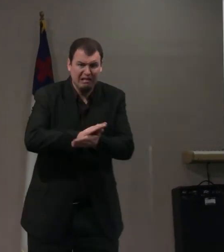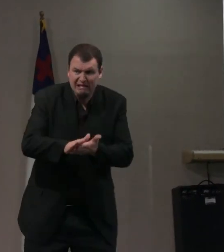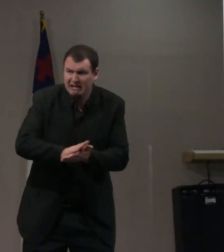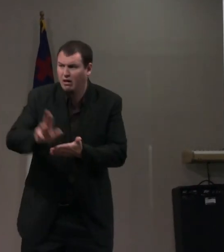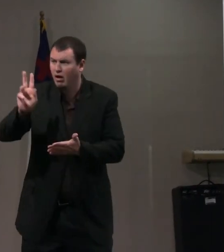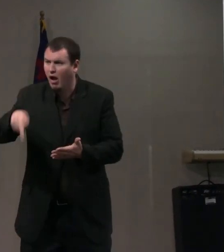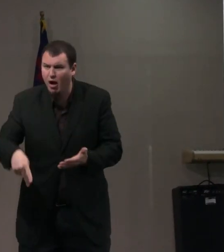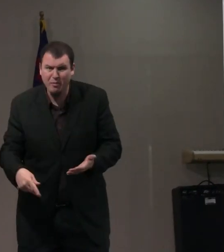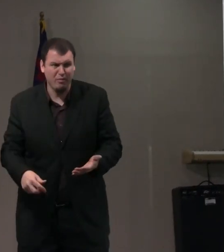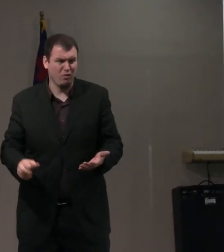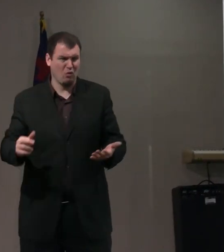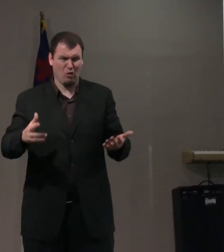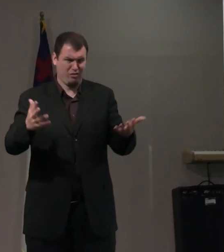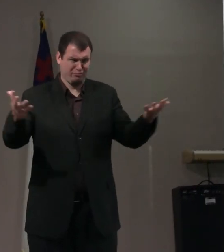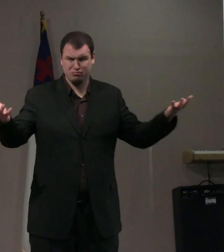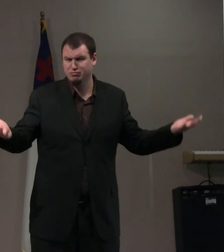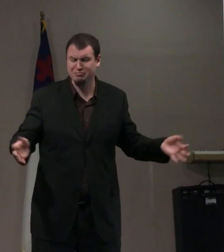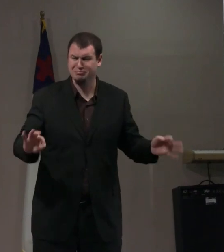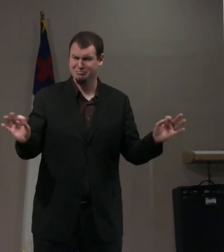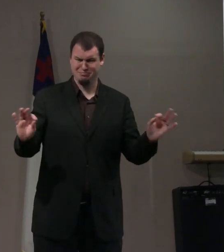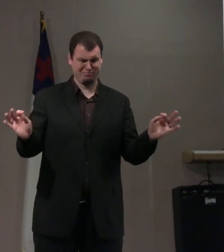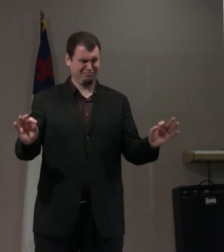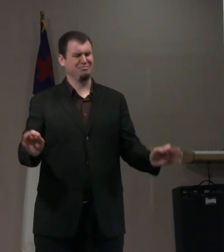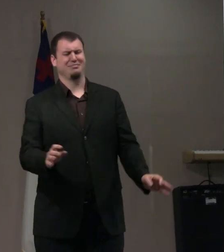Throw things in the trash, clean up.